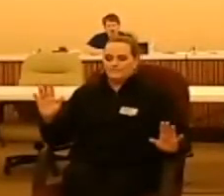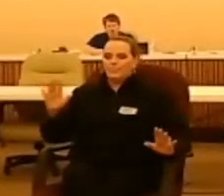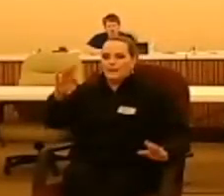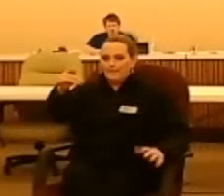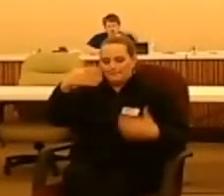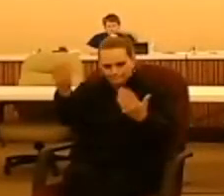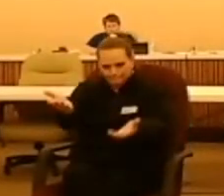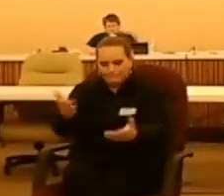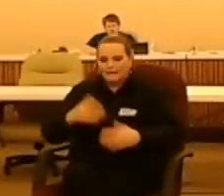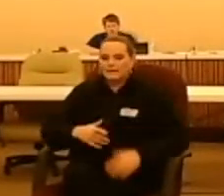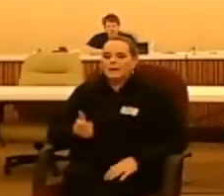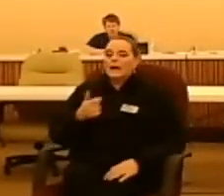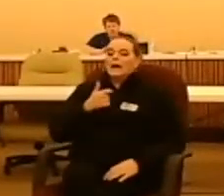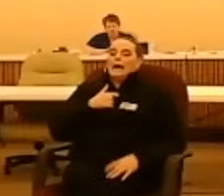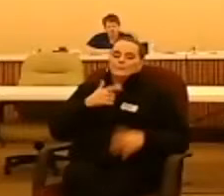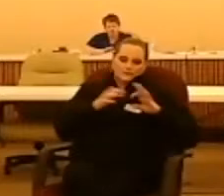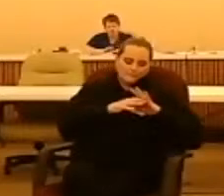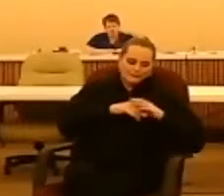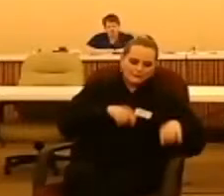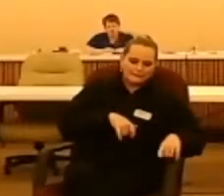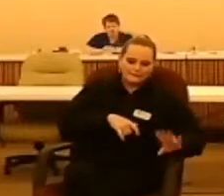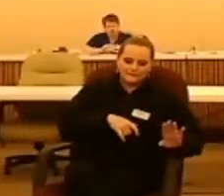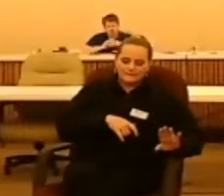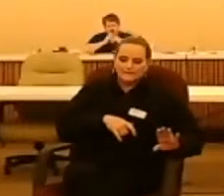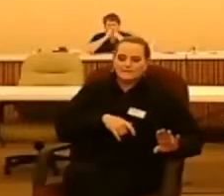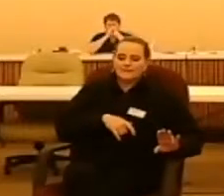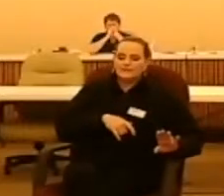ahead. What I was going to say is this, I think that,